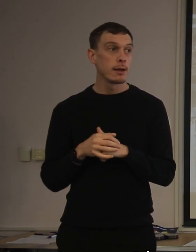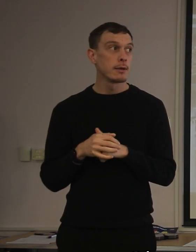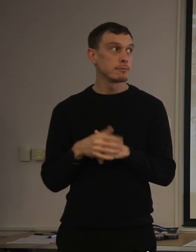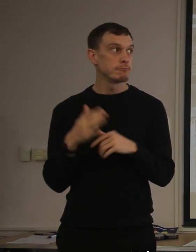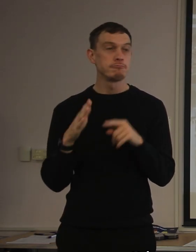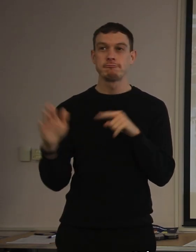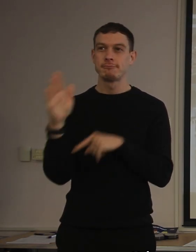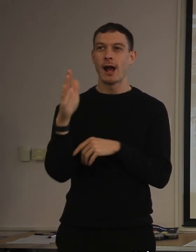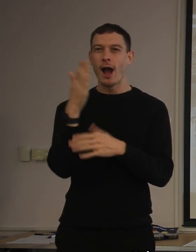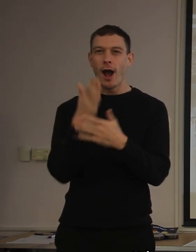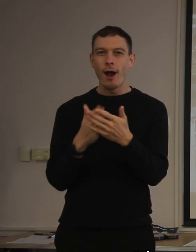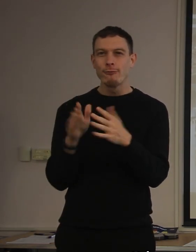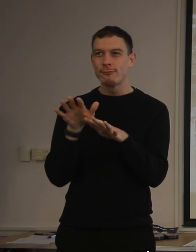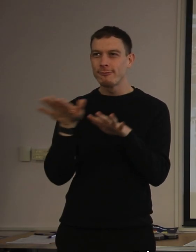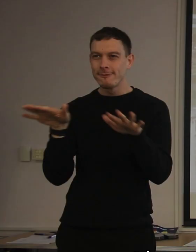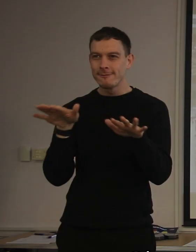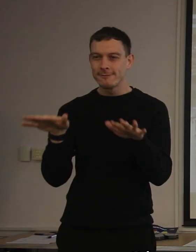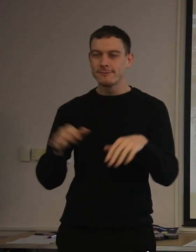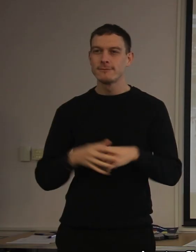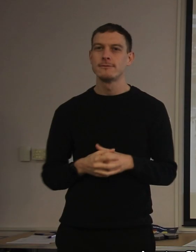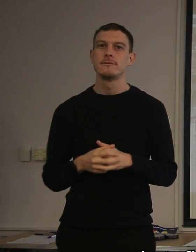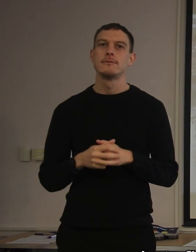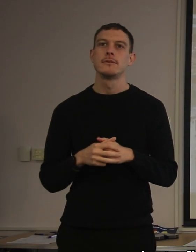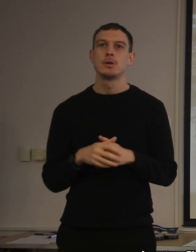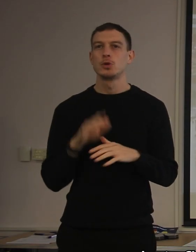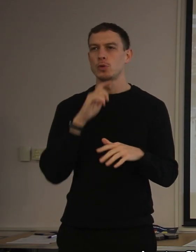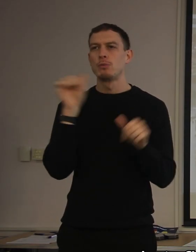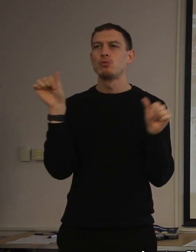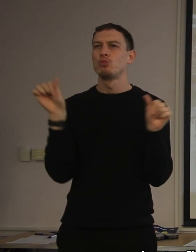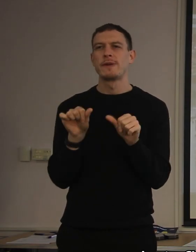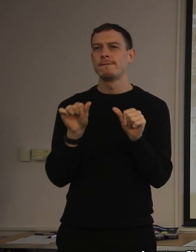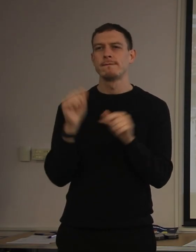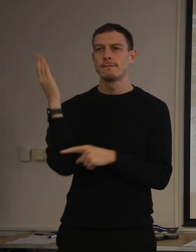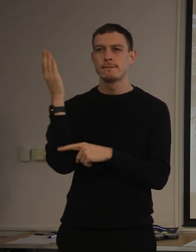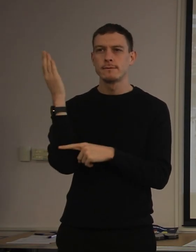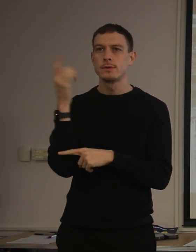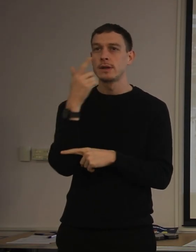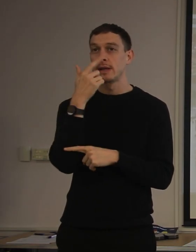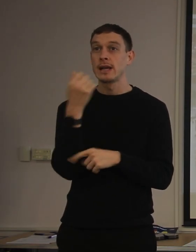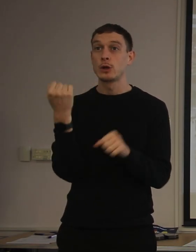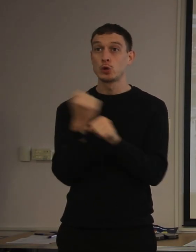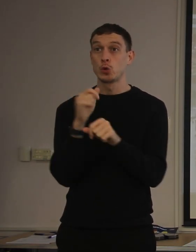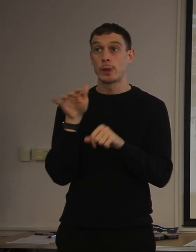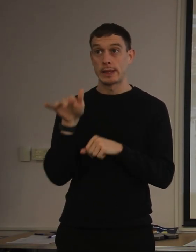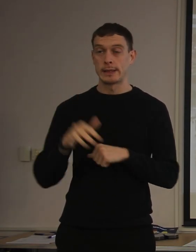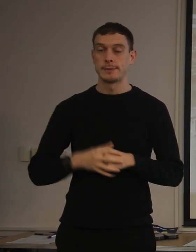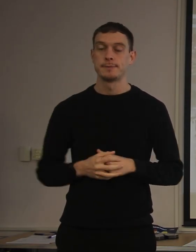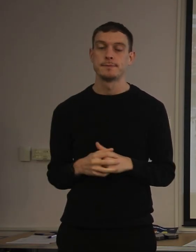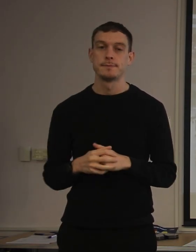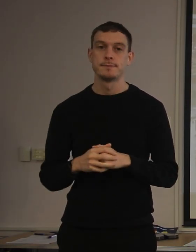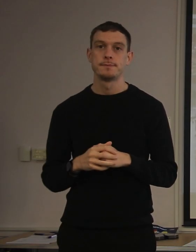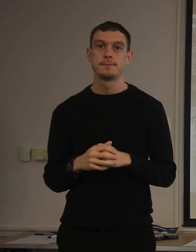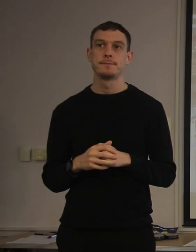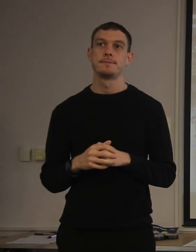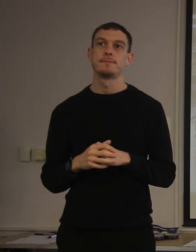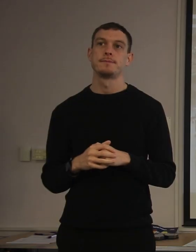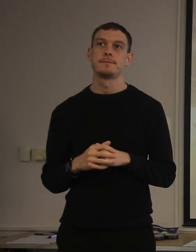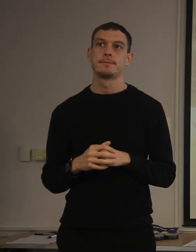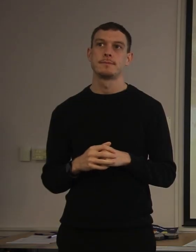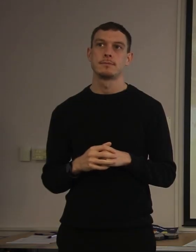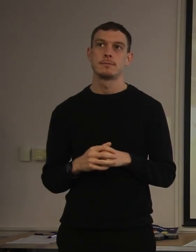Okay, about half the room, so I'll speak briefly about the types of things that you can do there.